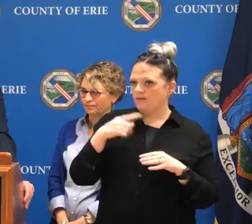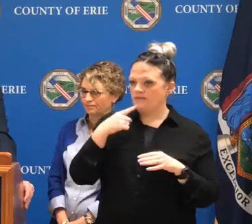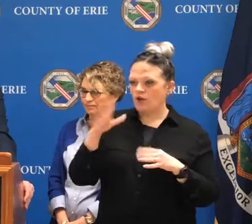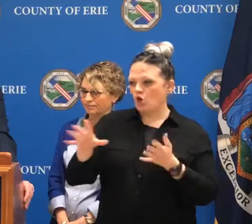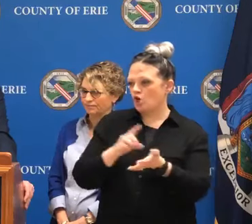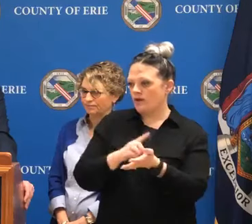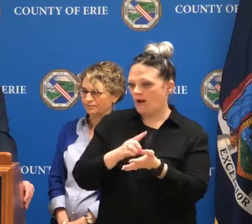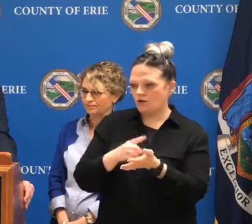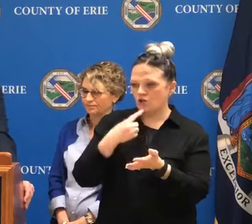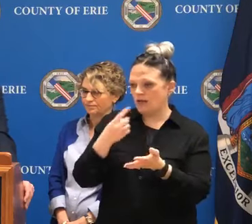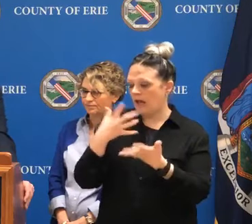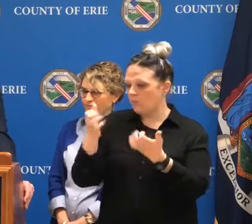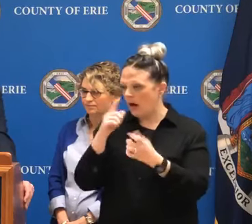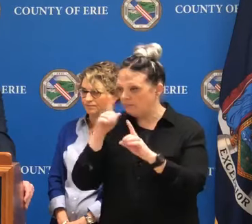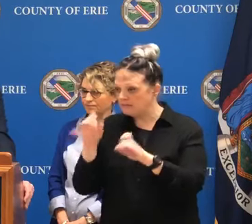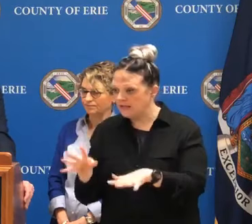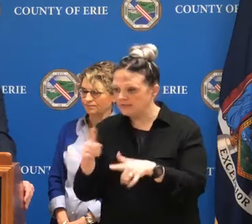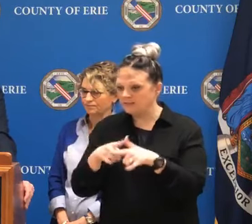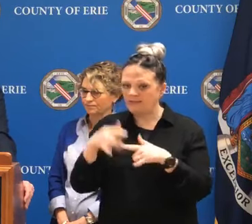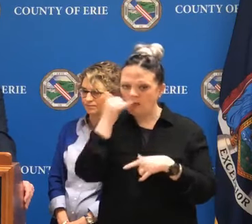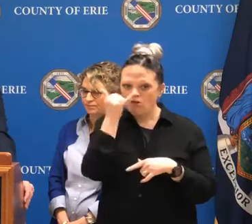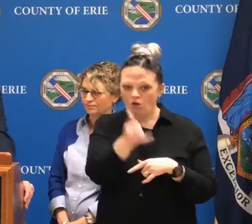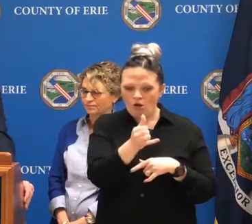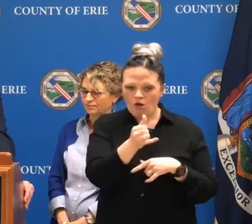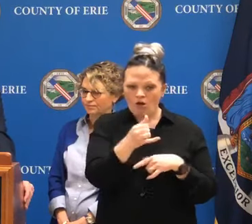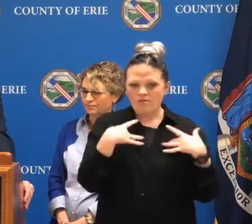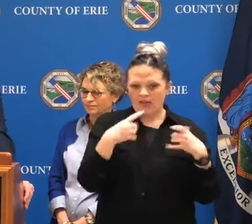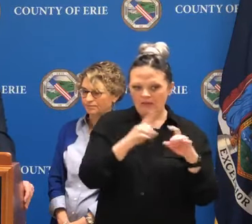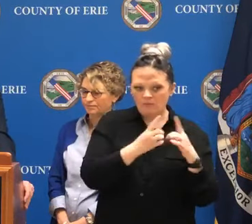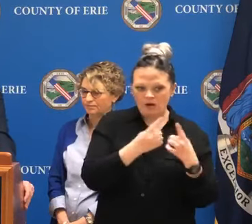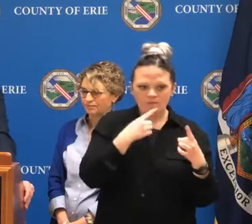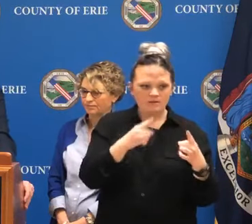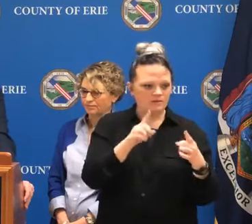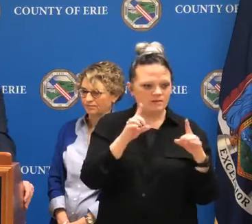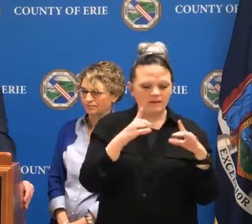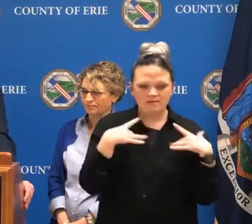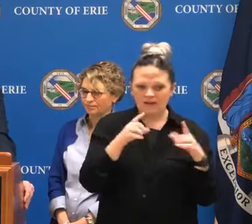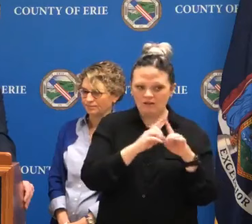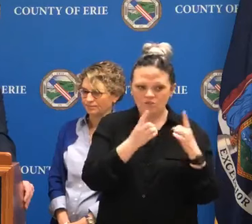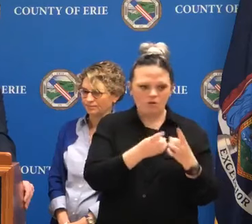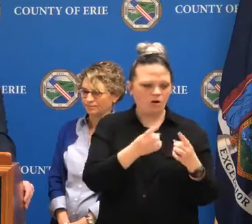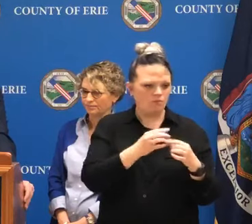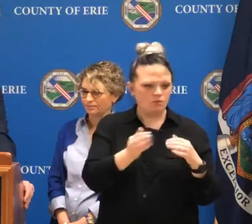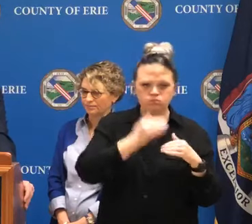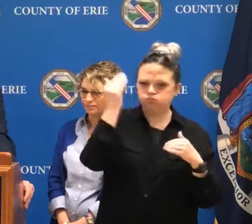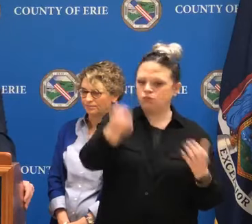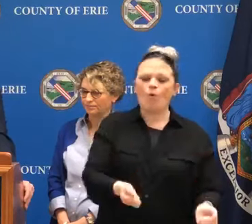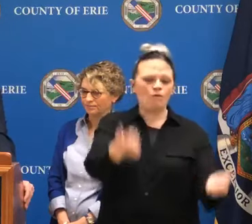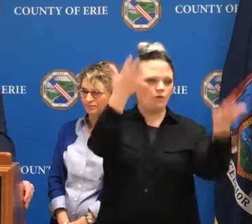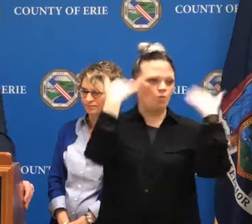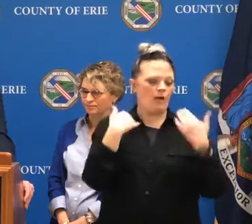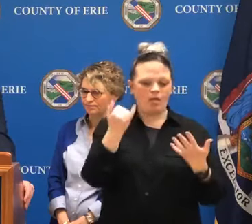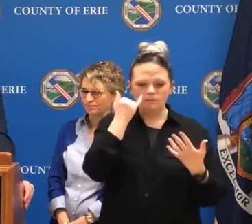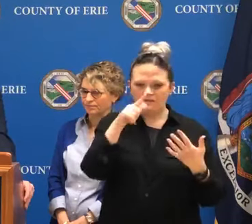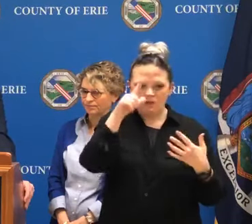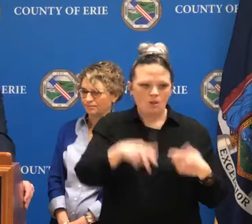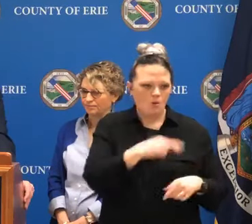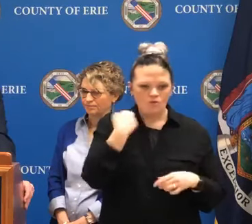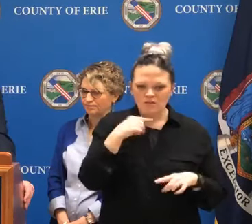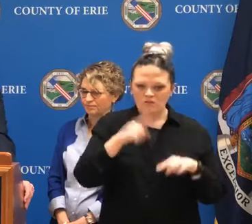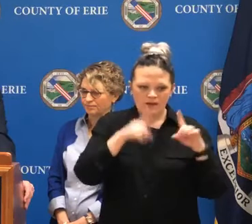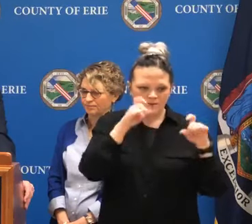get tested, they called the Erie County Health Department, who said the health department is too overwhelmed to test someone who is low risk, even though